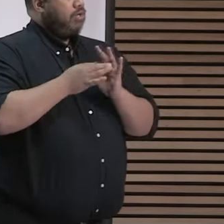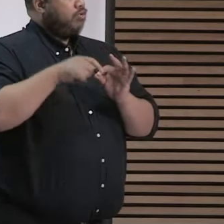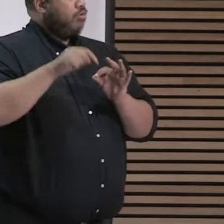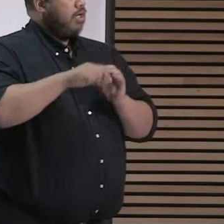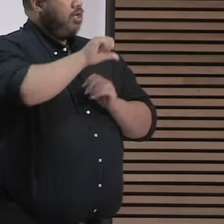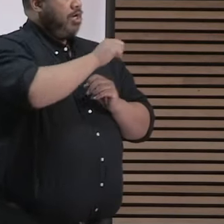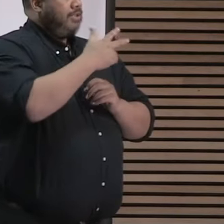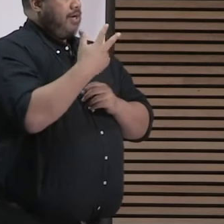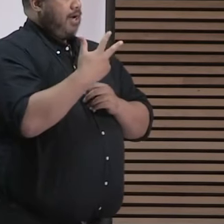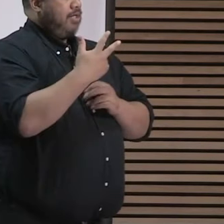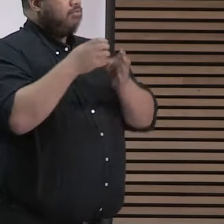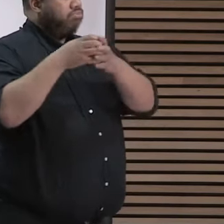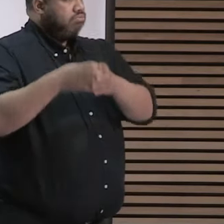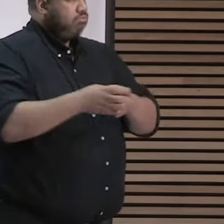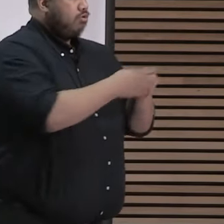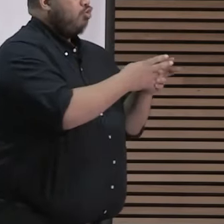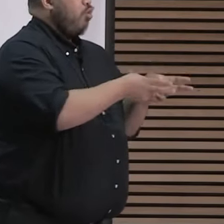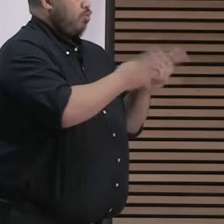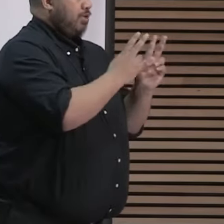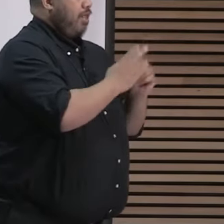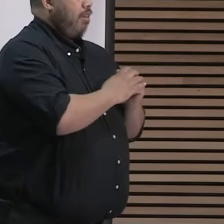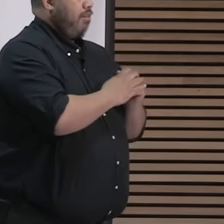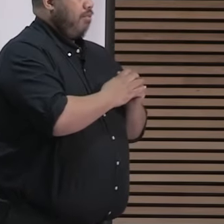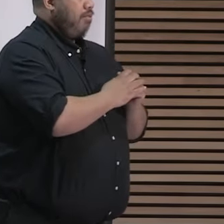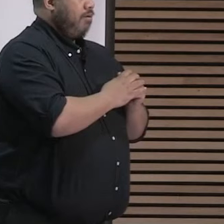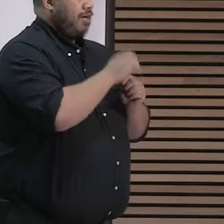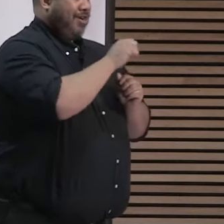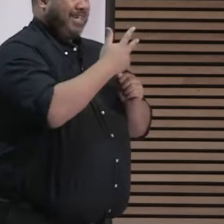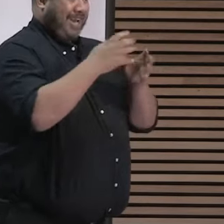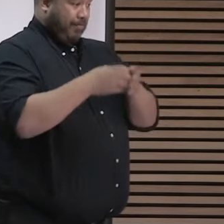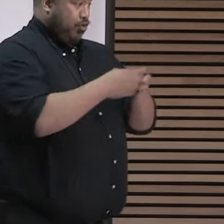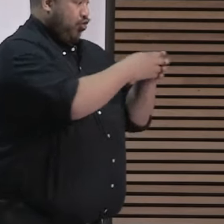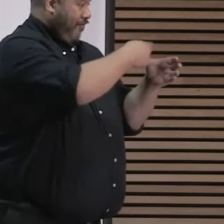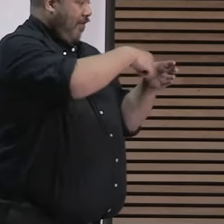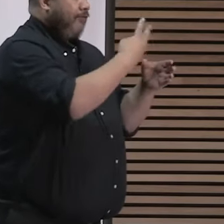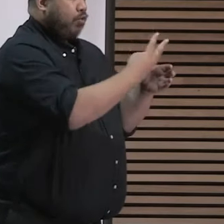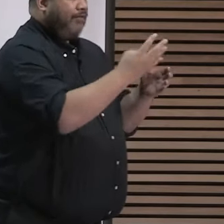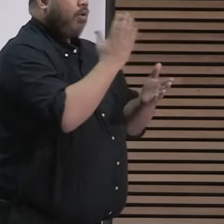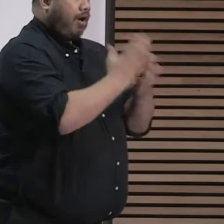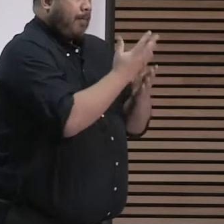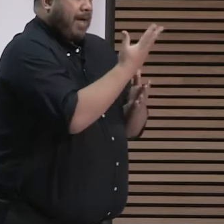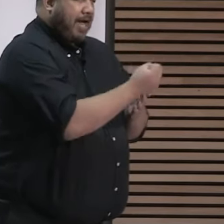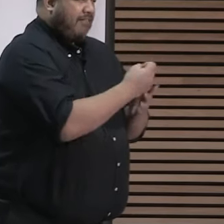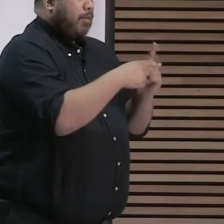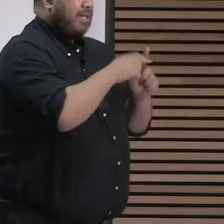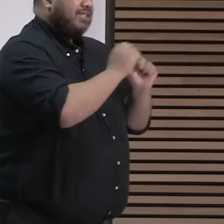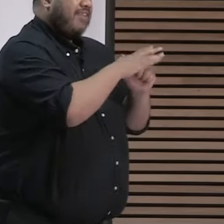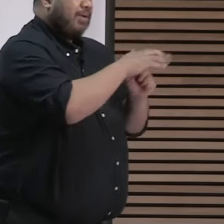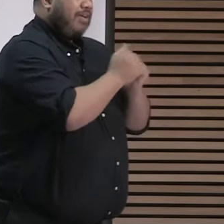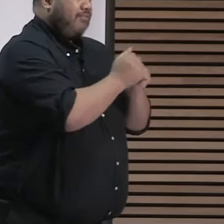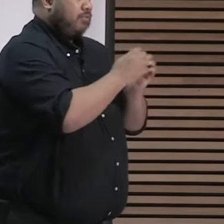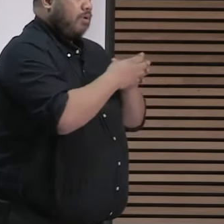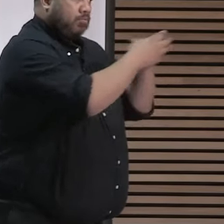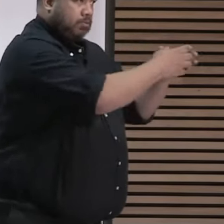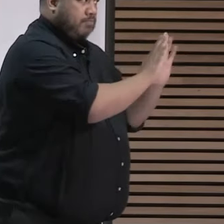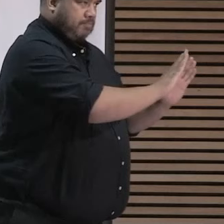includes 44 people who have tested positive, and the balance are household contacts. There are 6